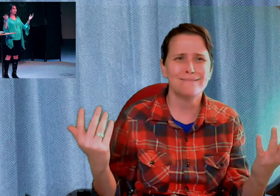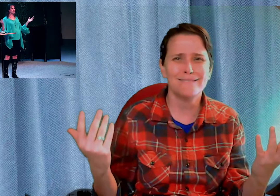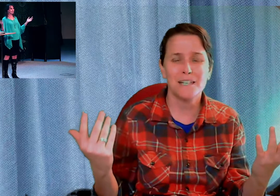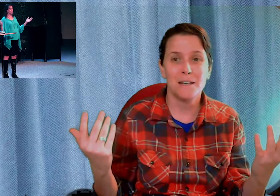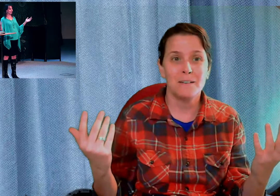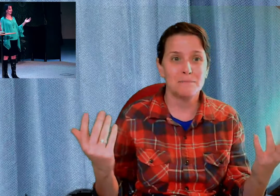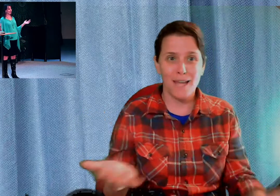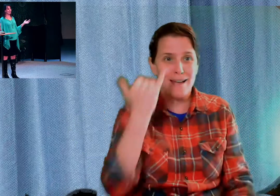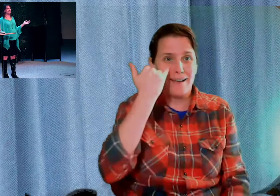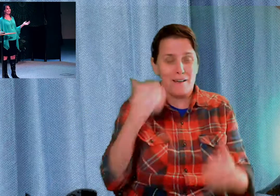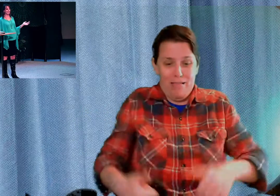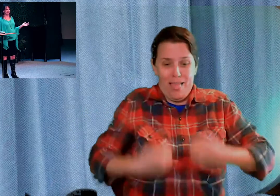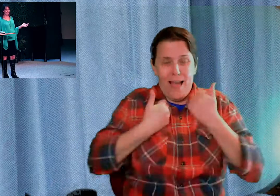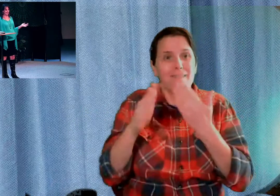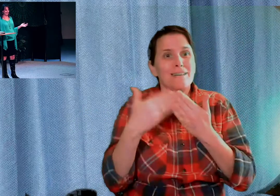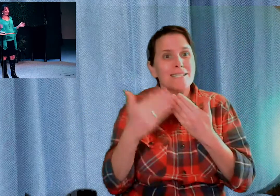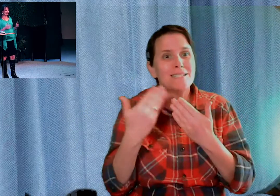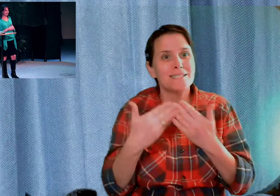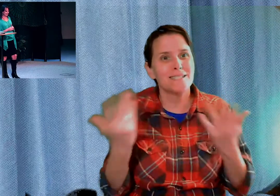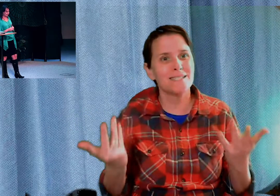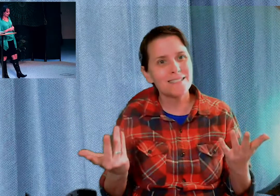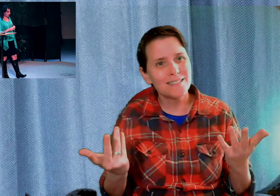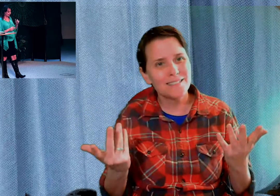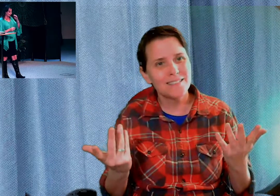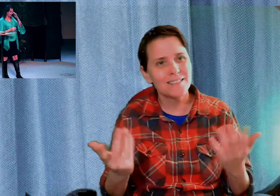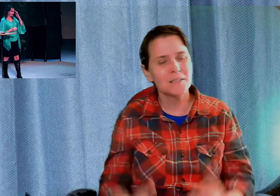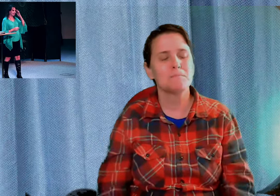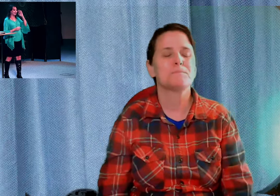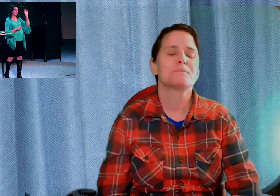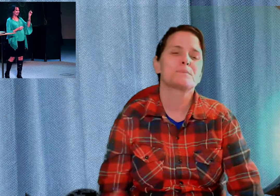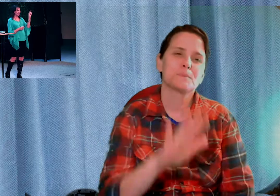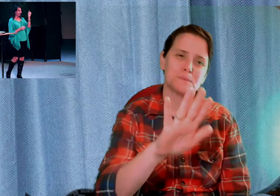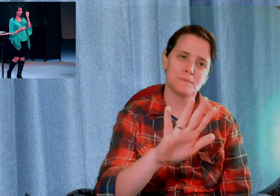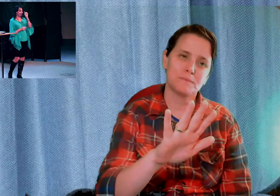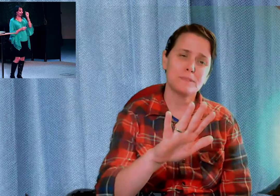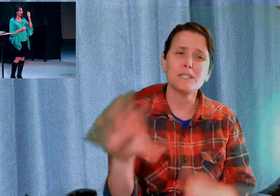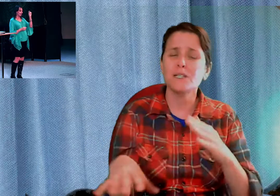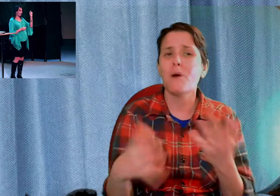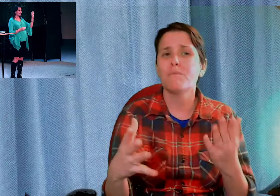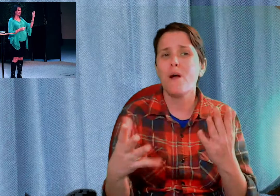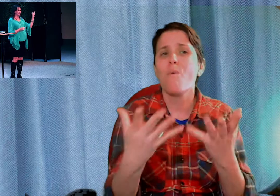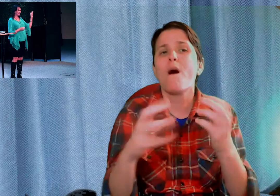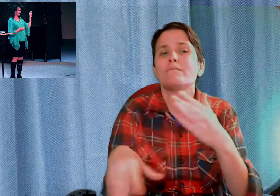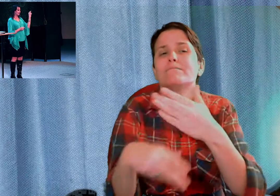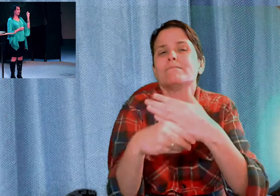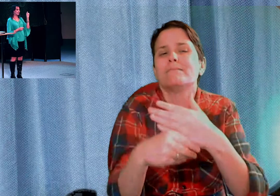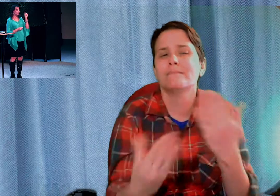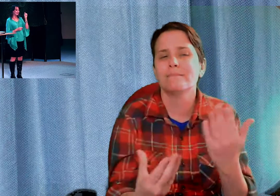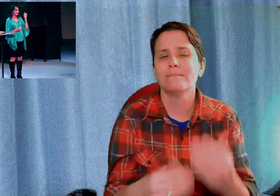What would we do if life were easier? Now, let me tell you, let me give you the caveat, the fine print.